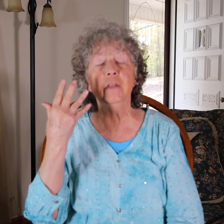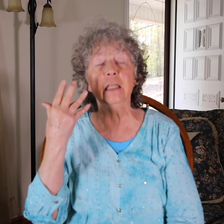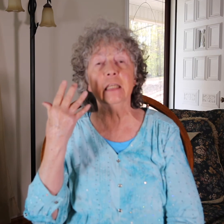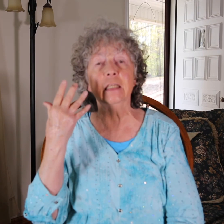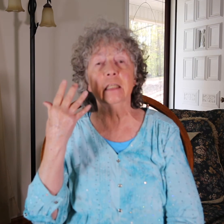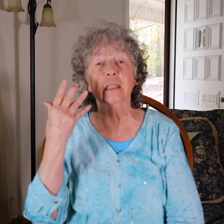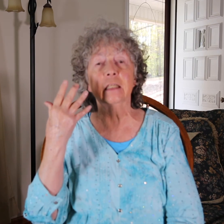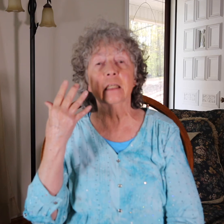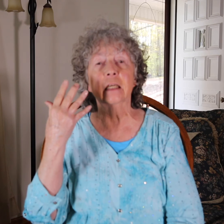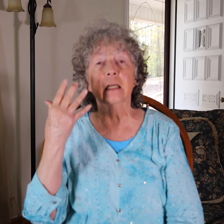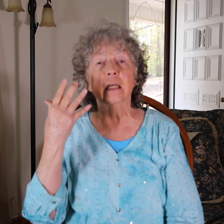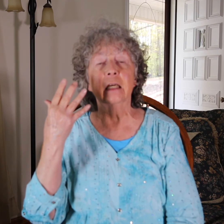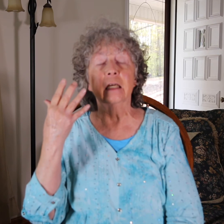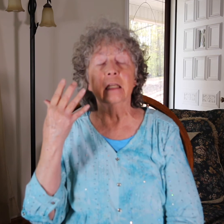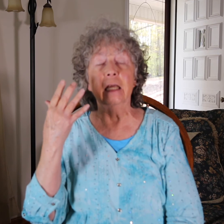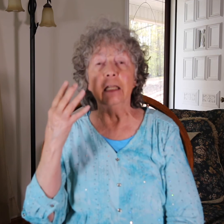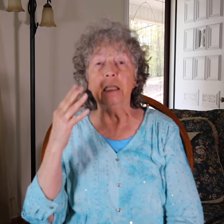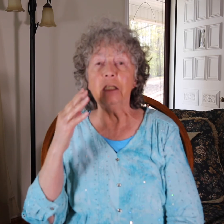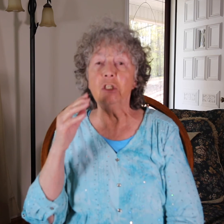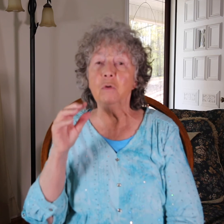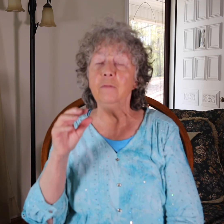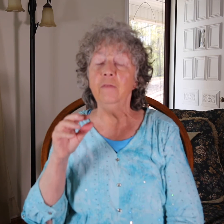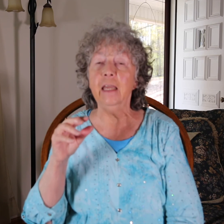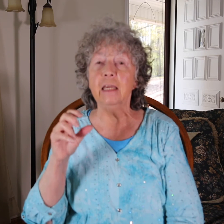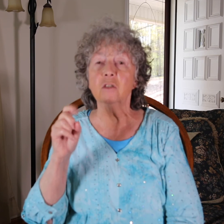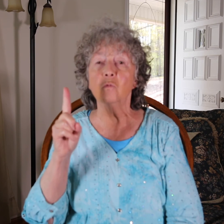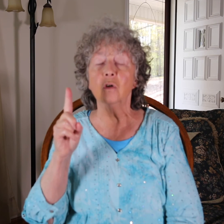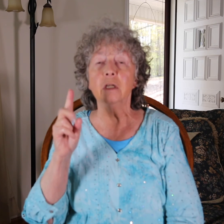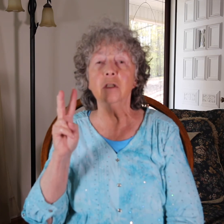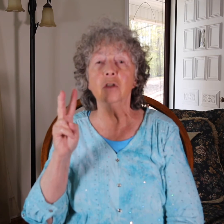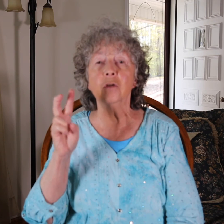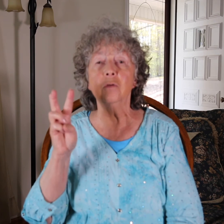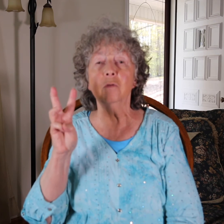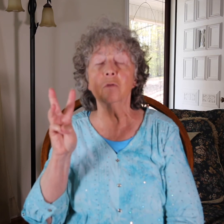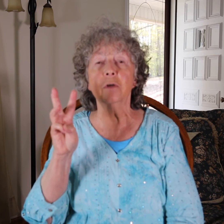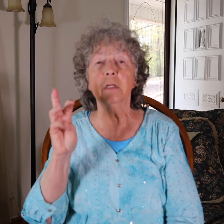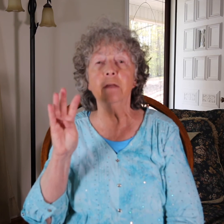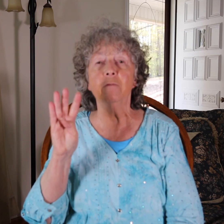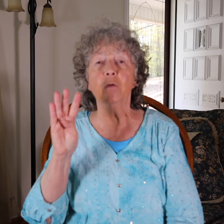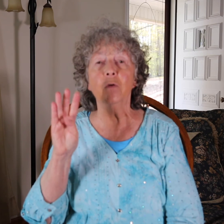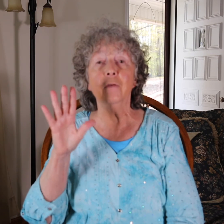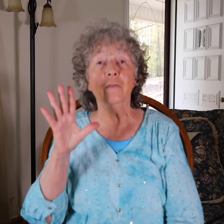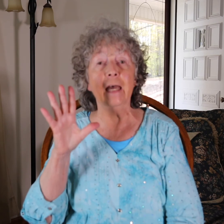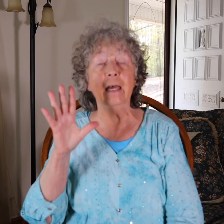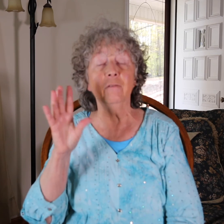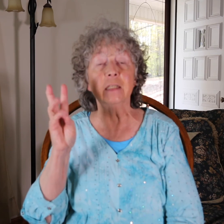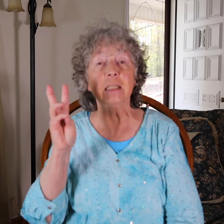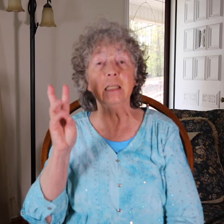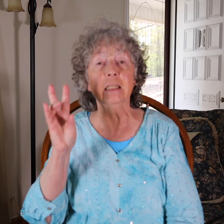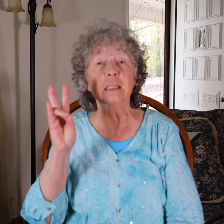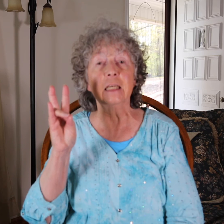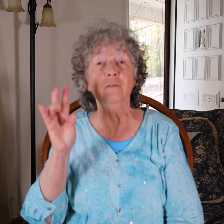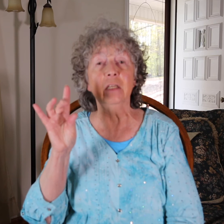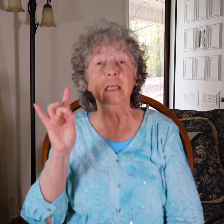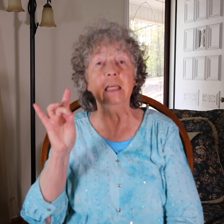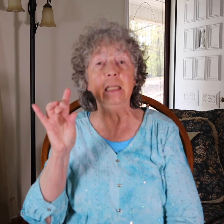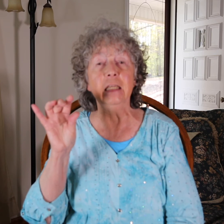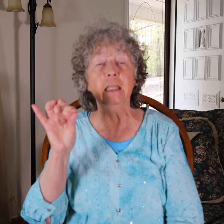15. Now let's do them fast. 1, 2, 3, 4, 5, 6, 7, 8,